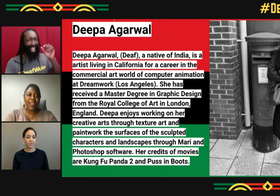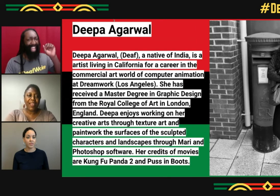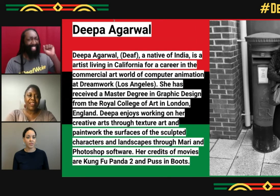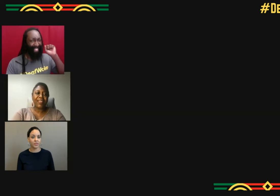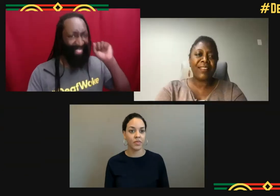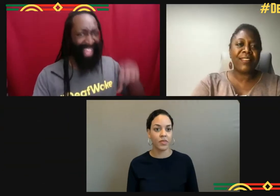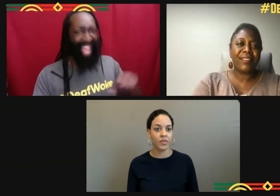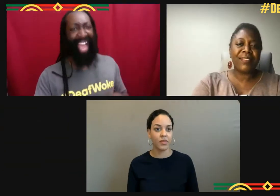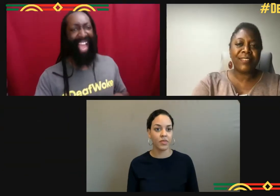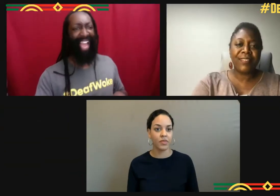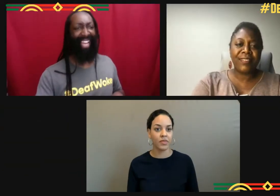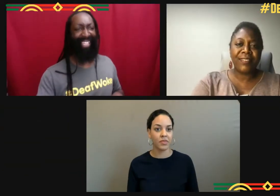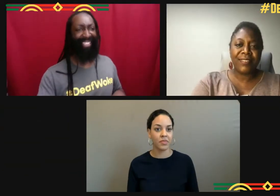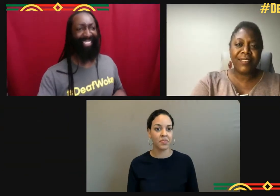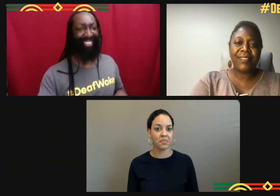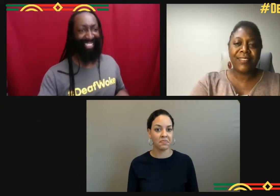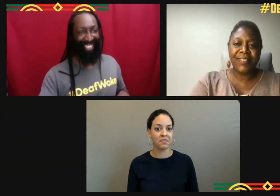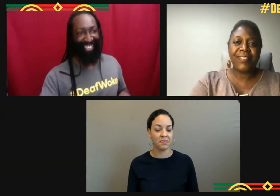Okay.